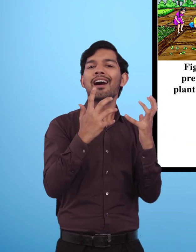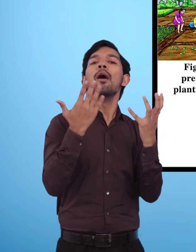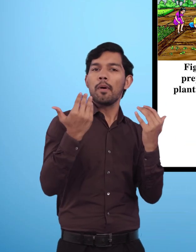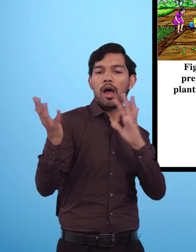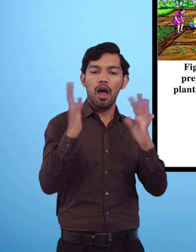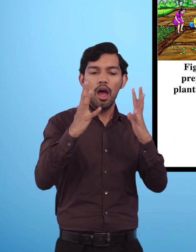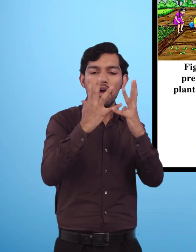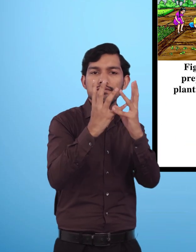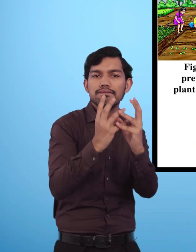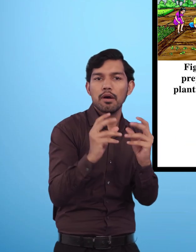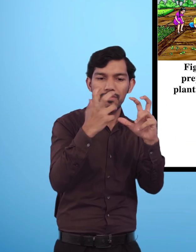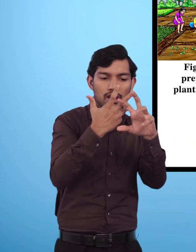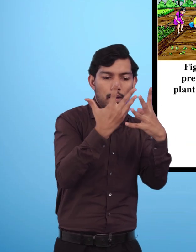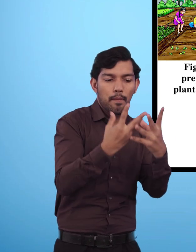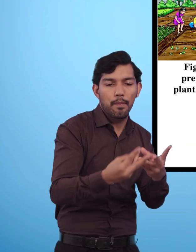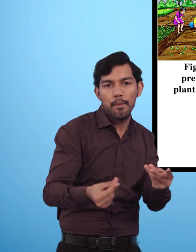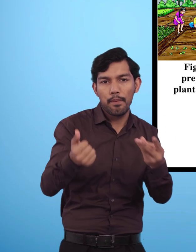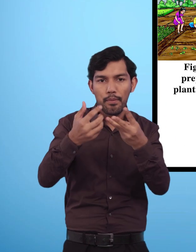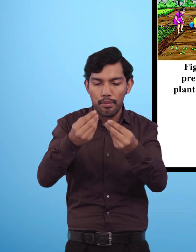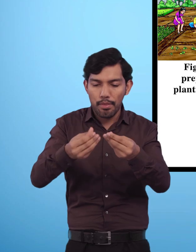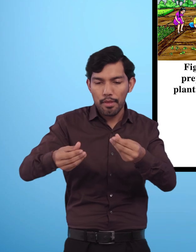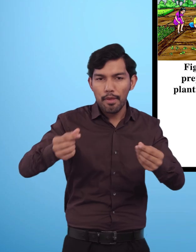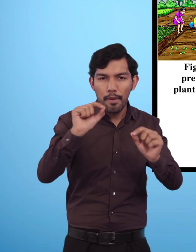particles not only provides sufficient air